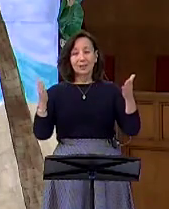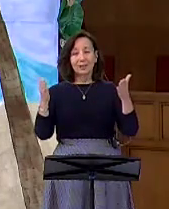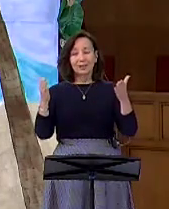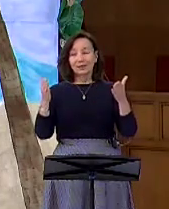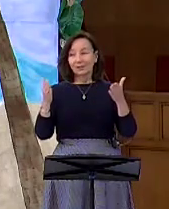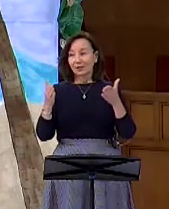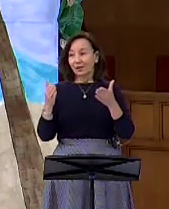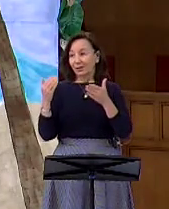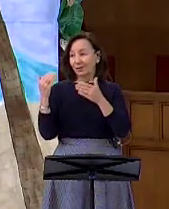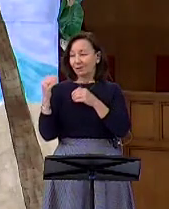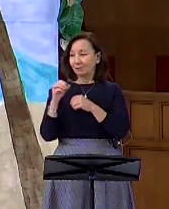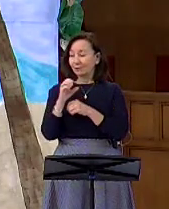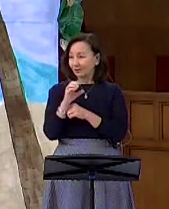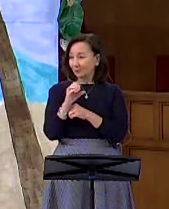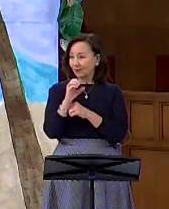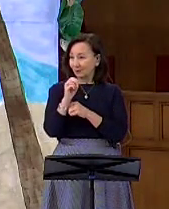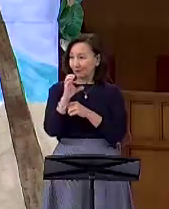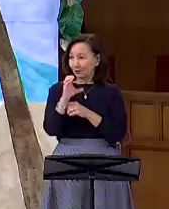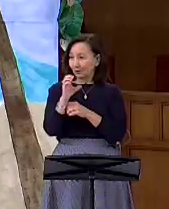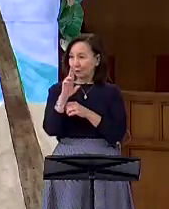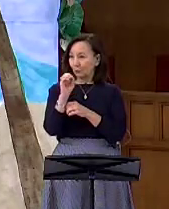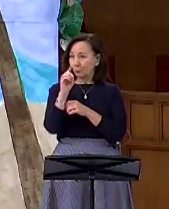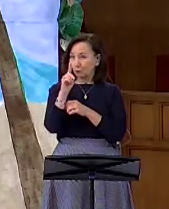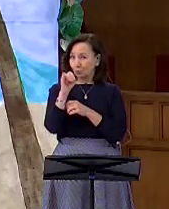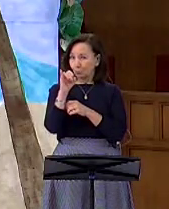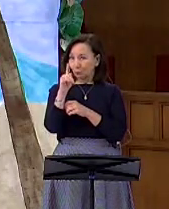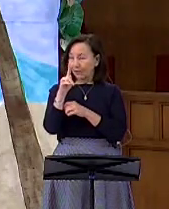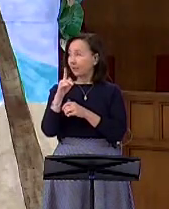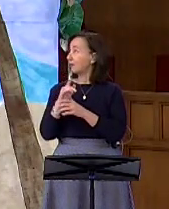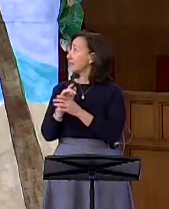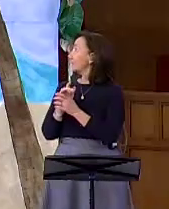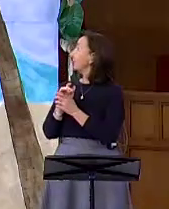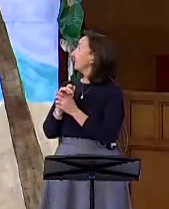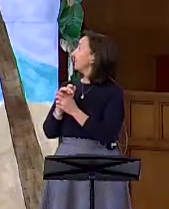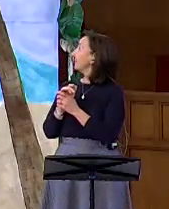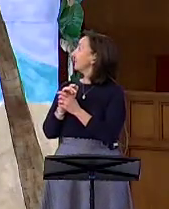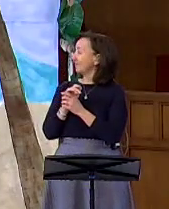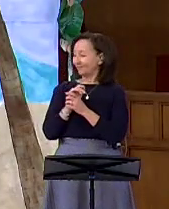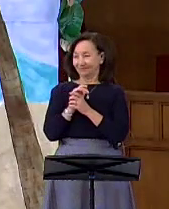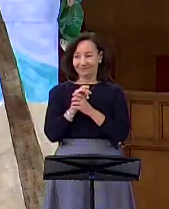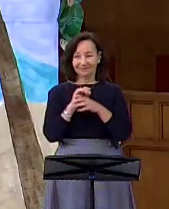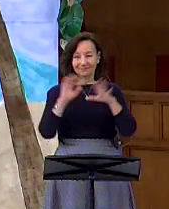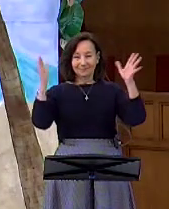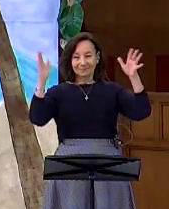you see on these screens up there, yes, give her a hand, please.